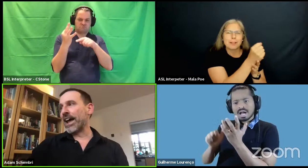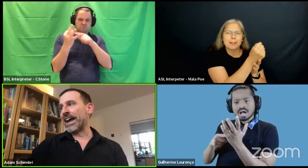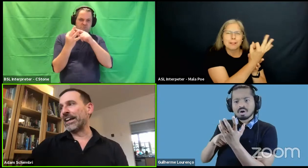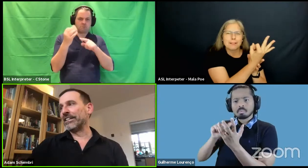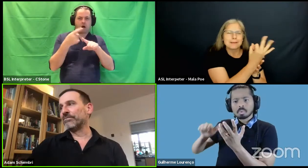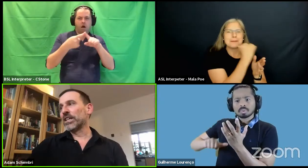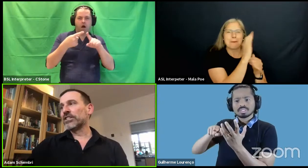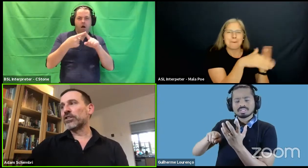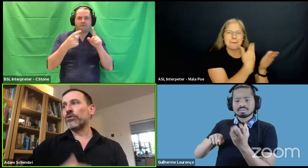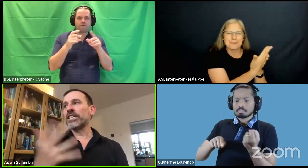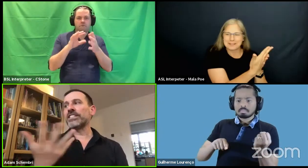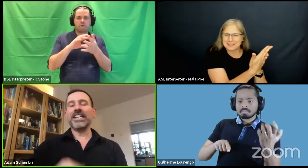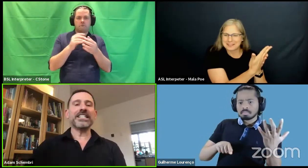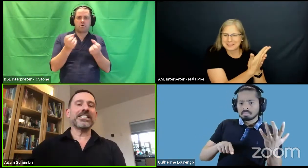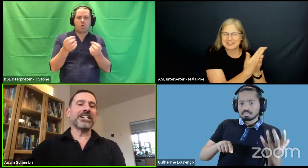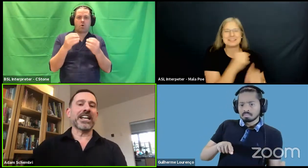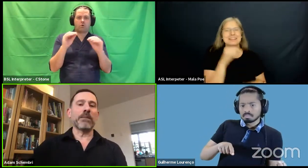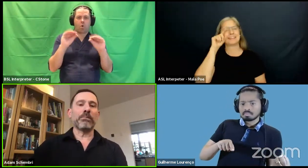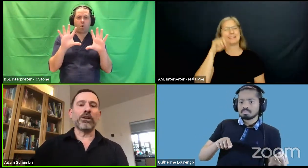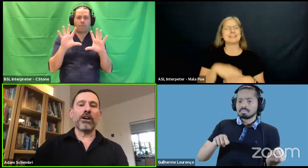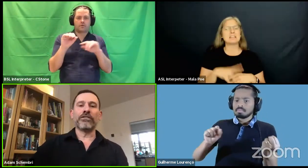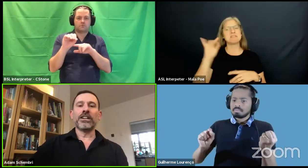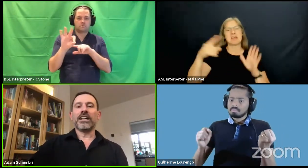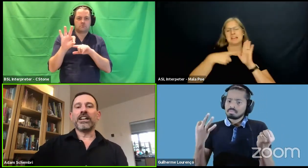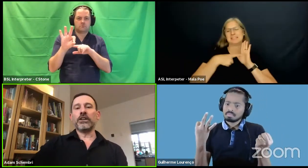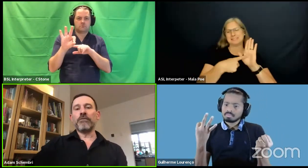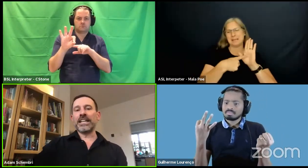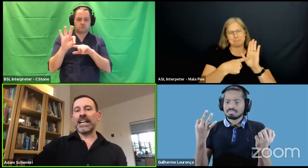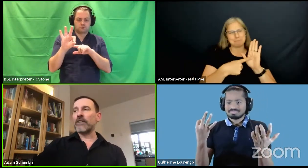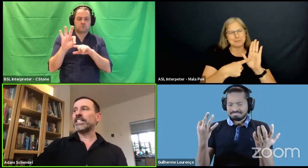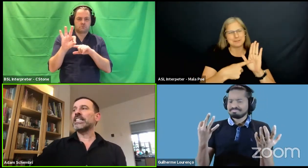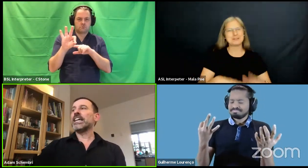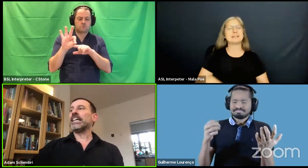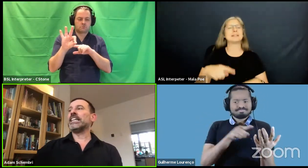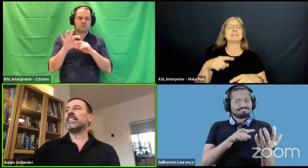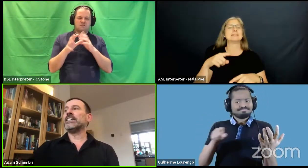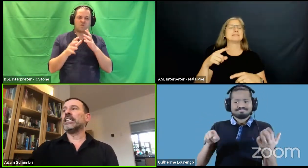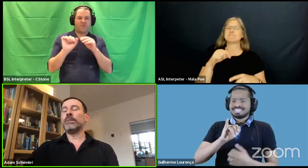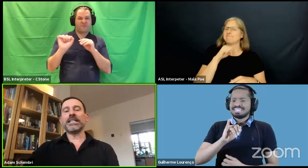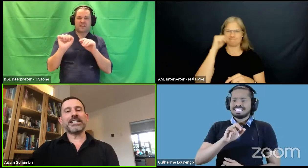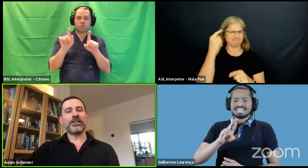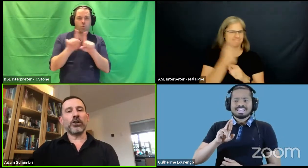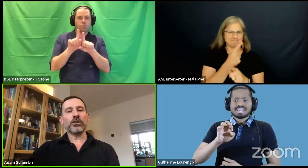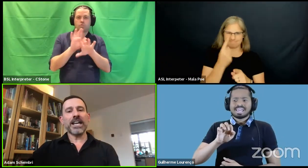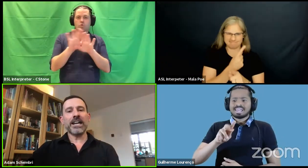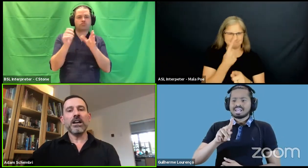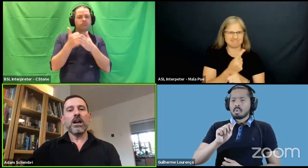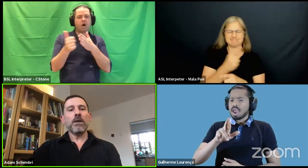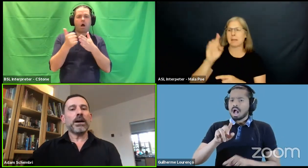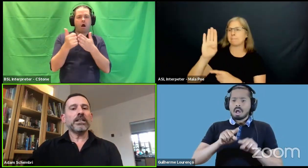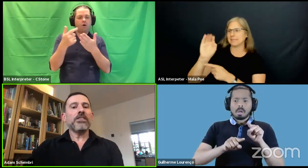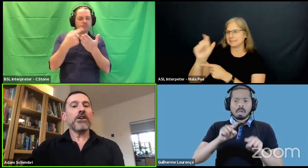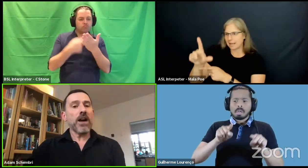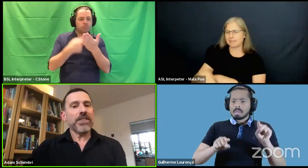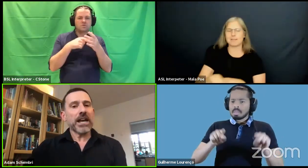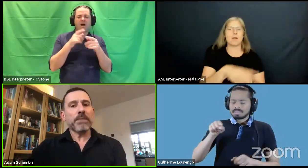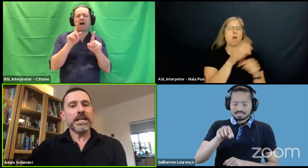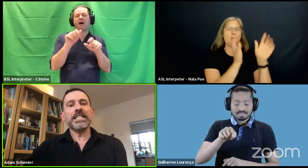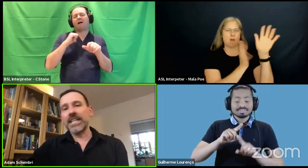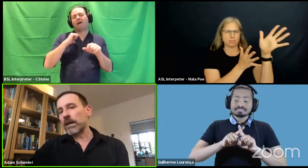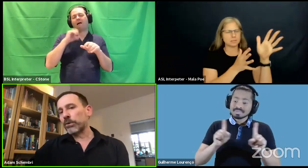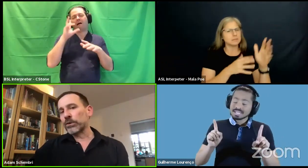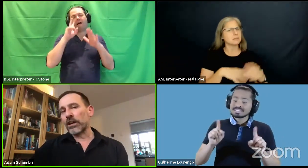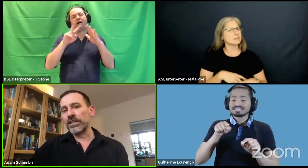of the hand. So this is an example of irregularity in BSL and Auslan, but there aren't that